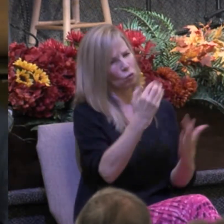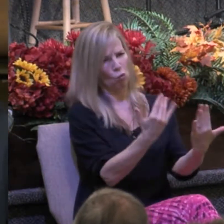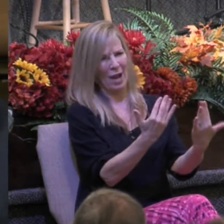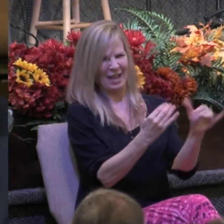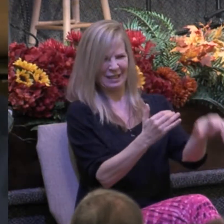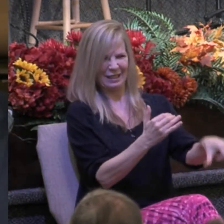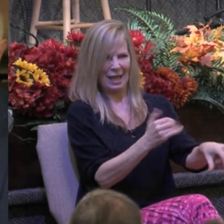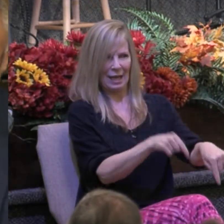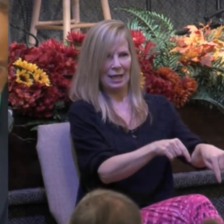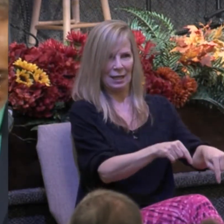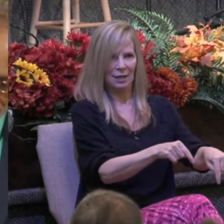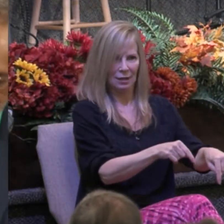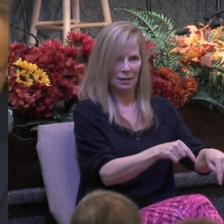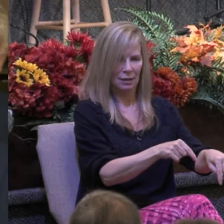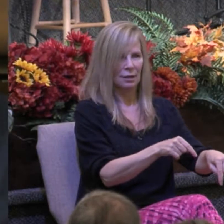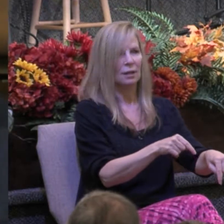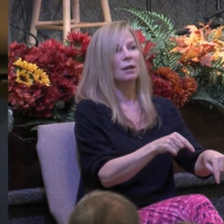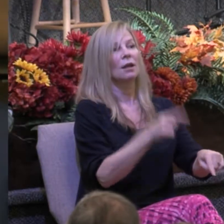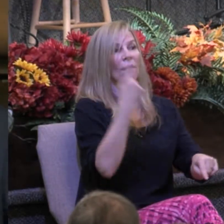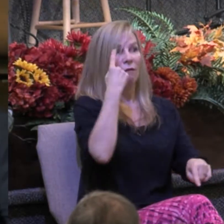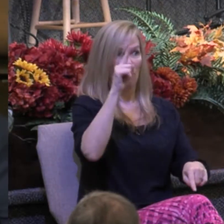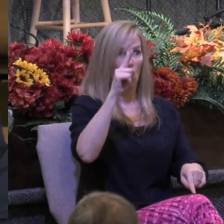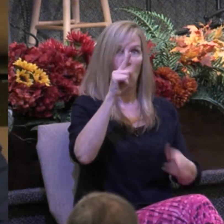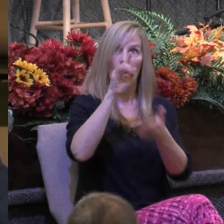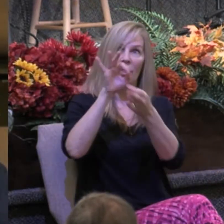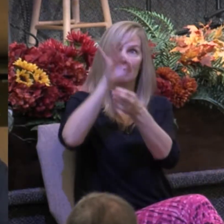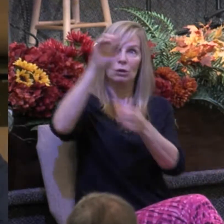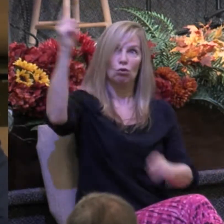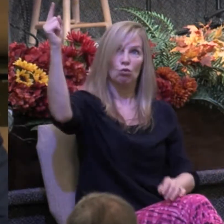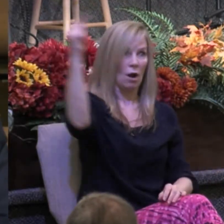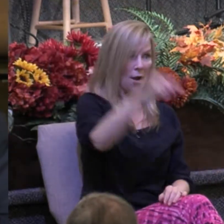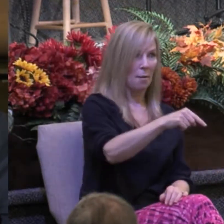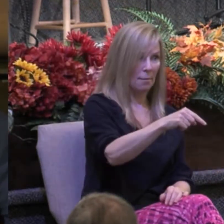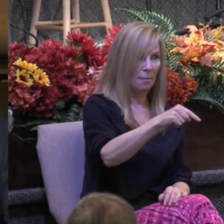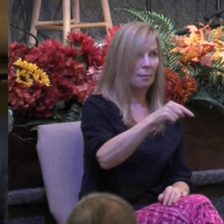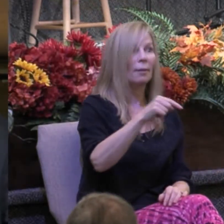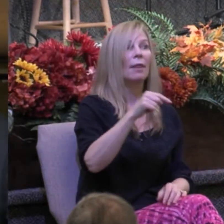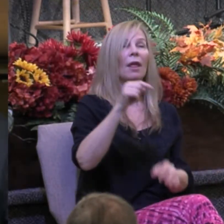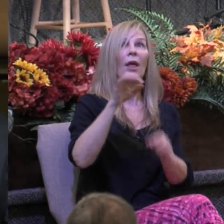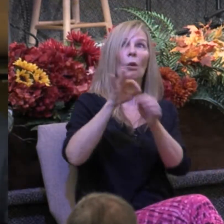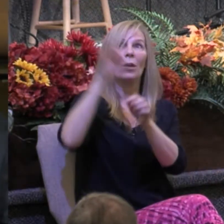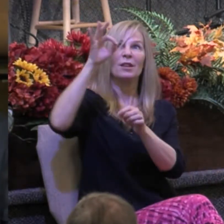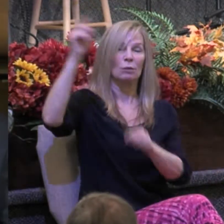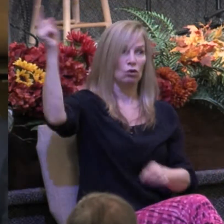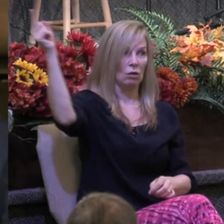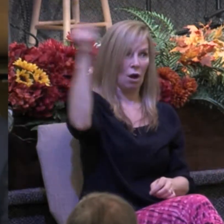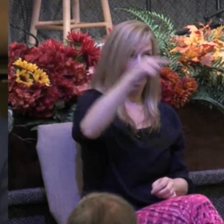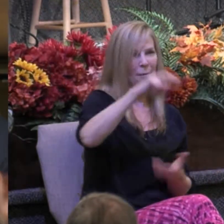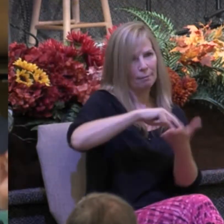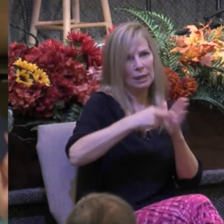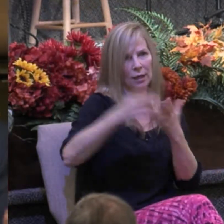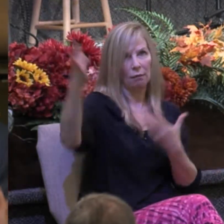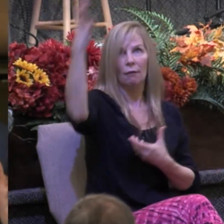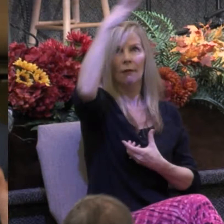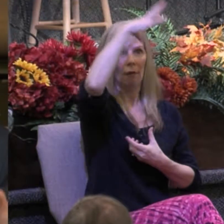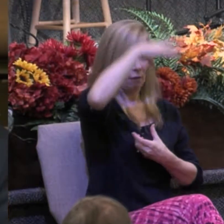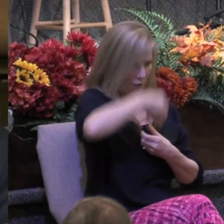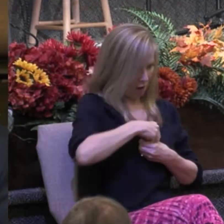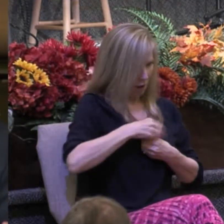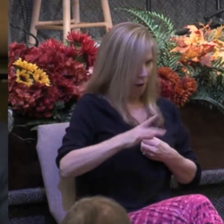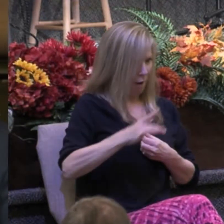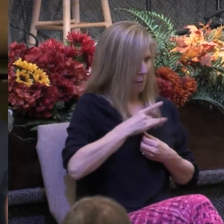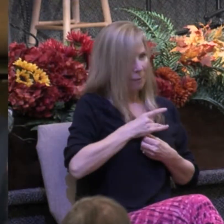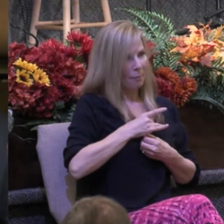in the city of Jerusalem for the coming of the Holy Spirit is because when he came, and by that I mean in the sense of his permanent